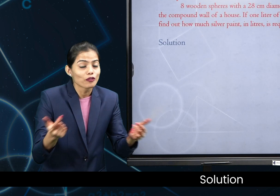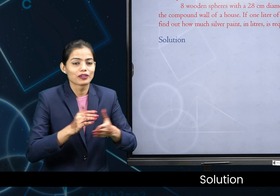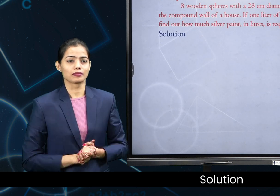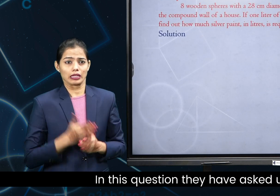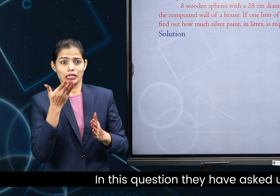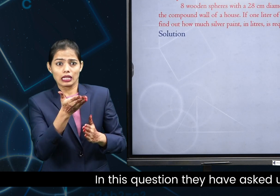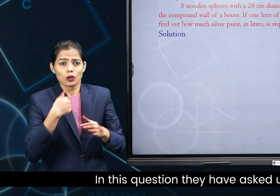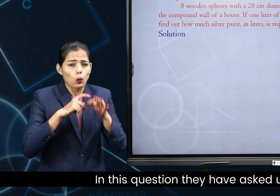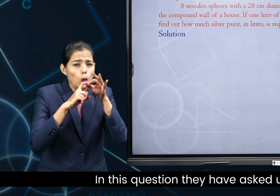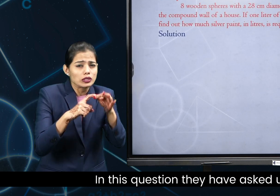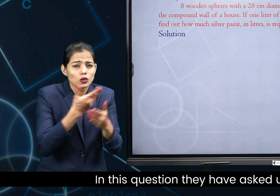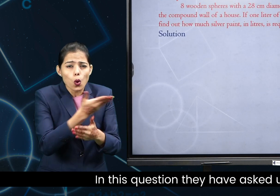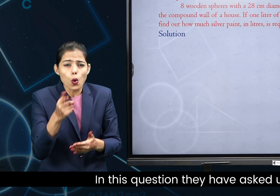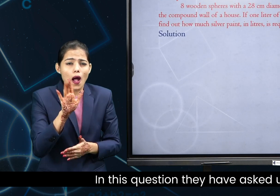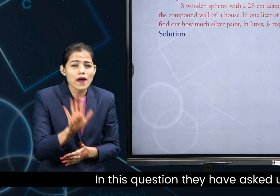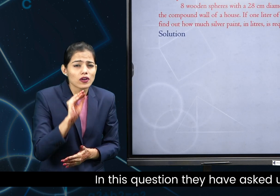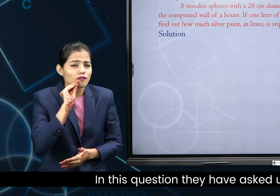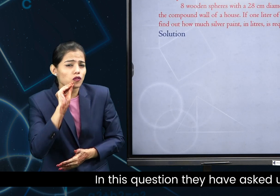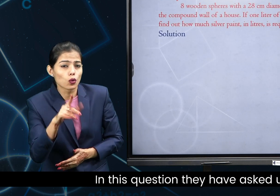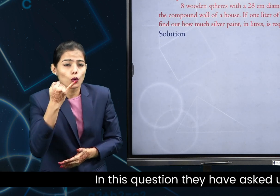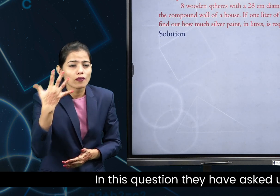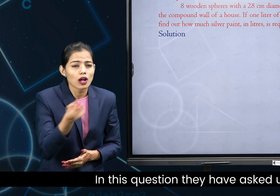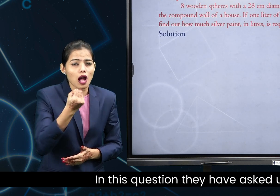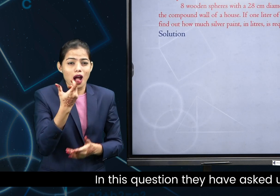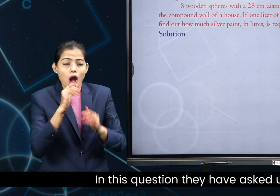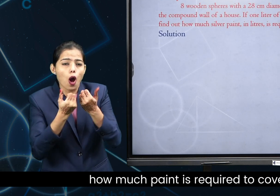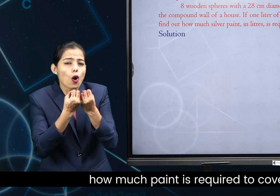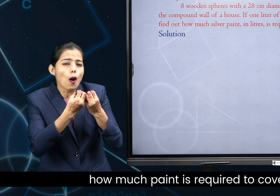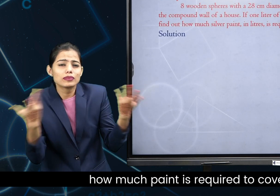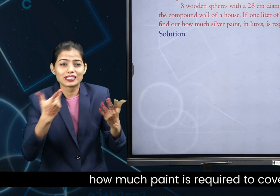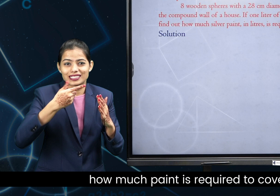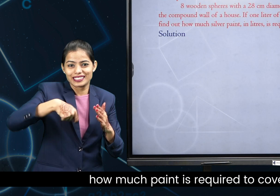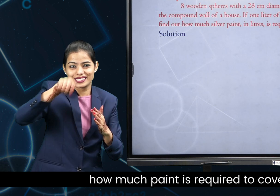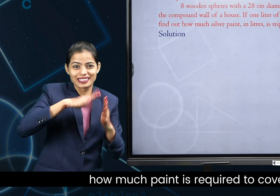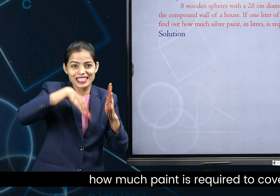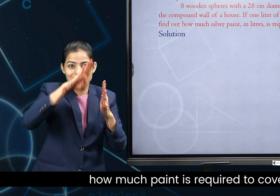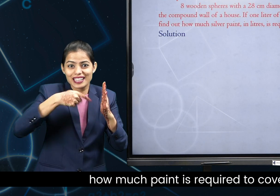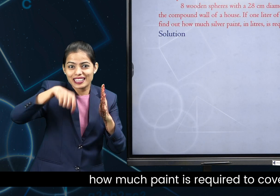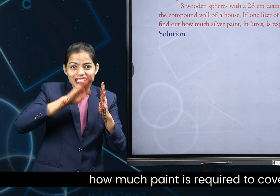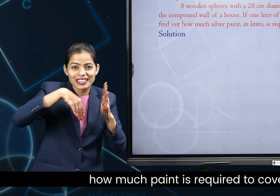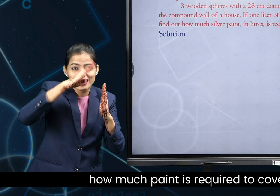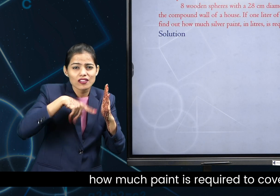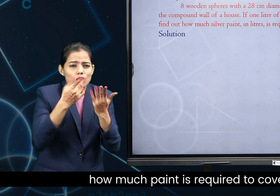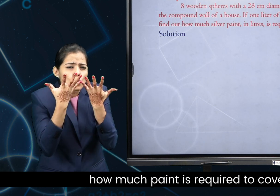Solution. In this question, they have asked us to find out how much paint is required to cover all spheres.